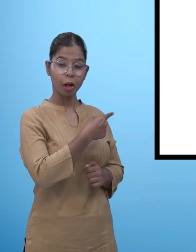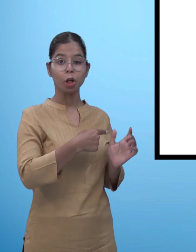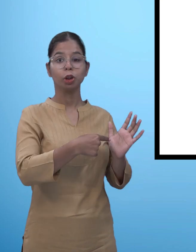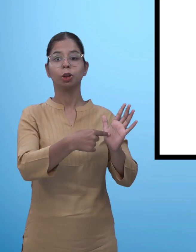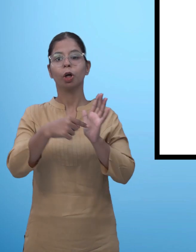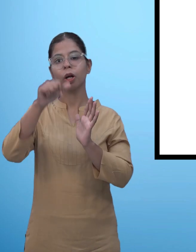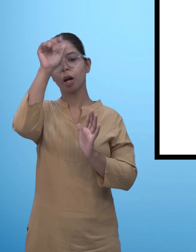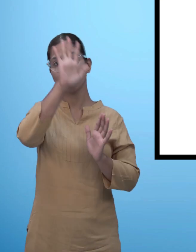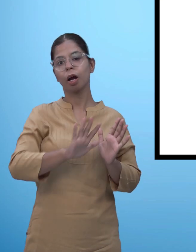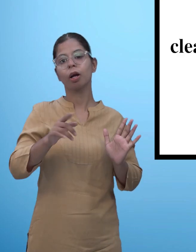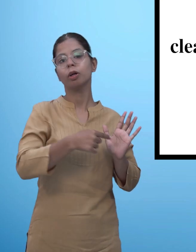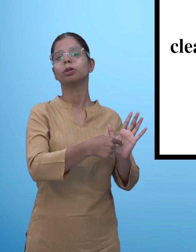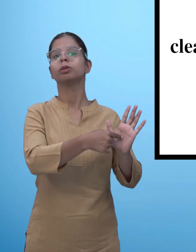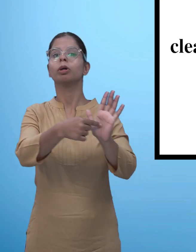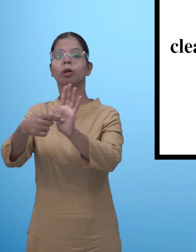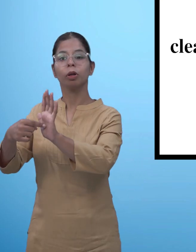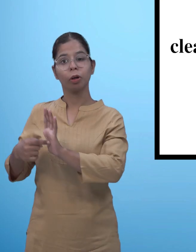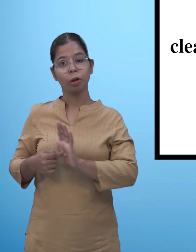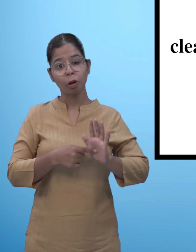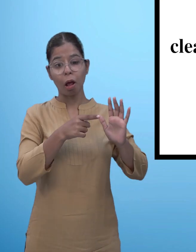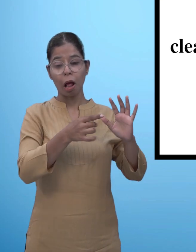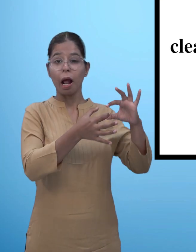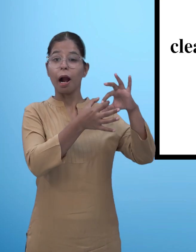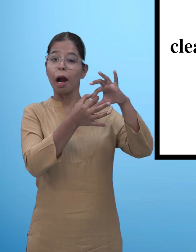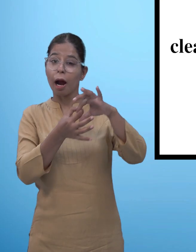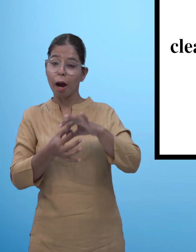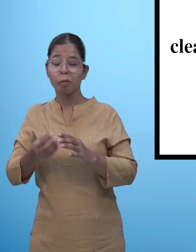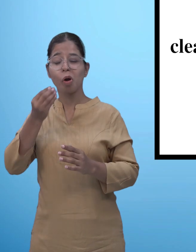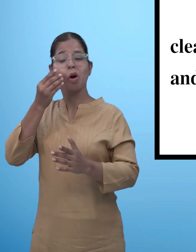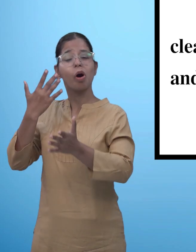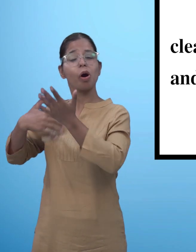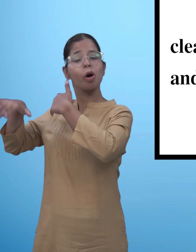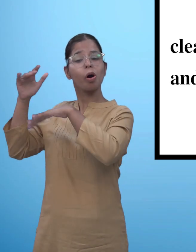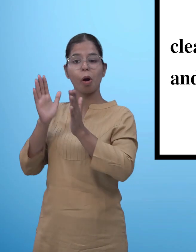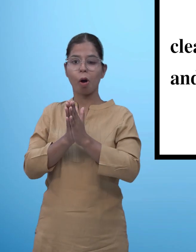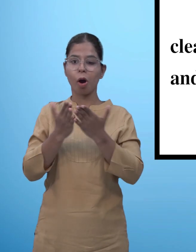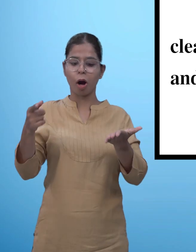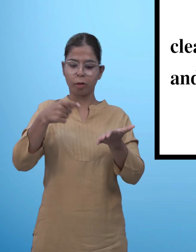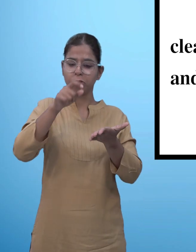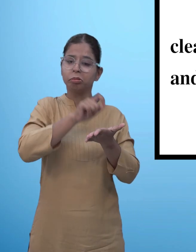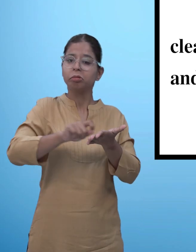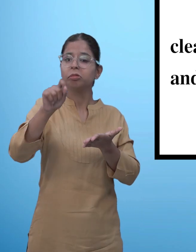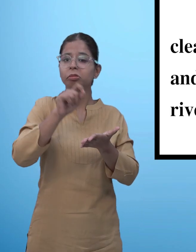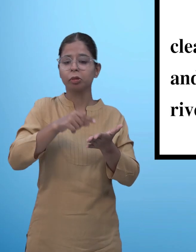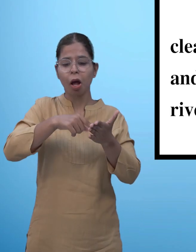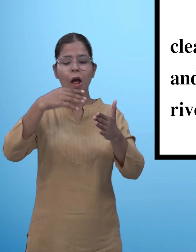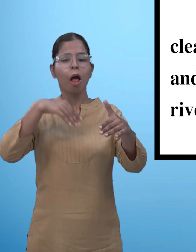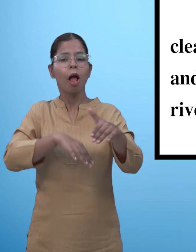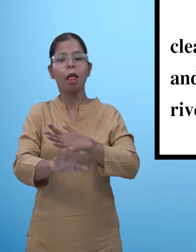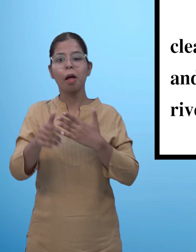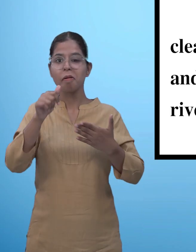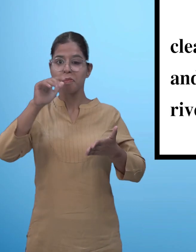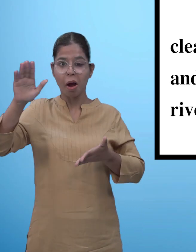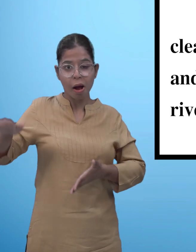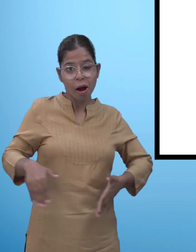term, Bharatvarsh, clearly extends to the entire subcontinent, and the text includes the names of numerous